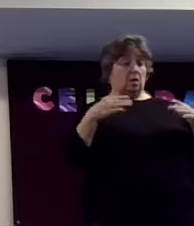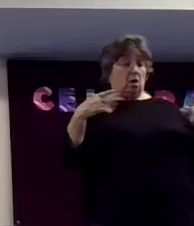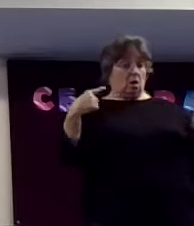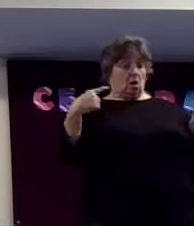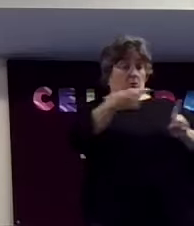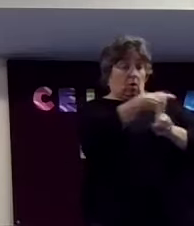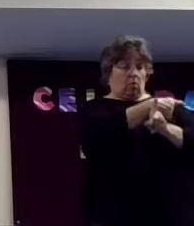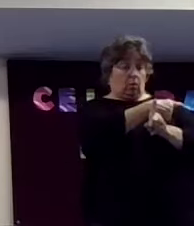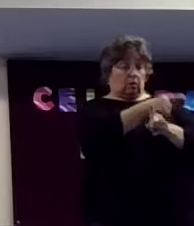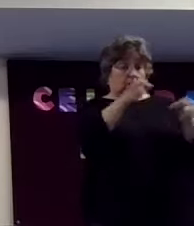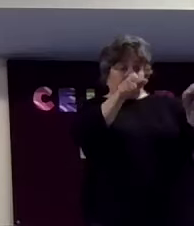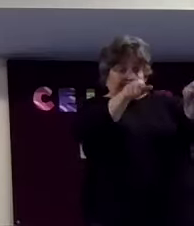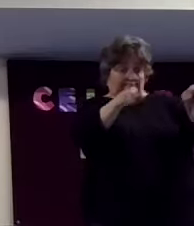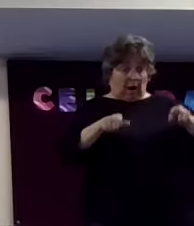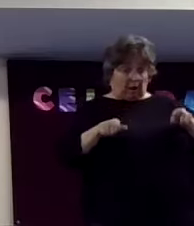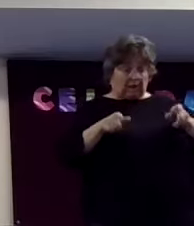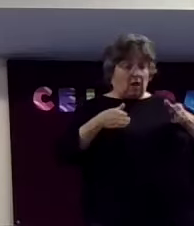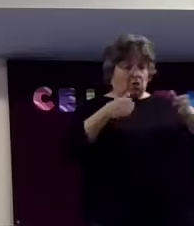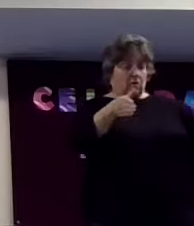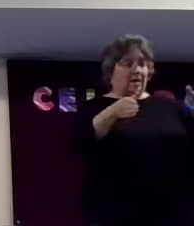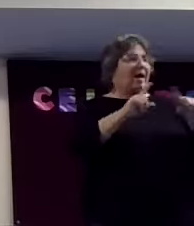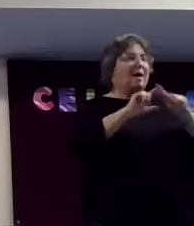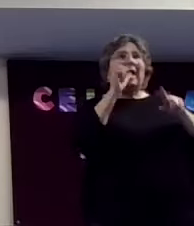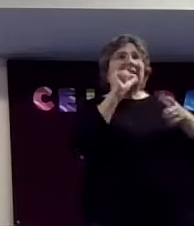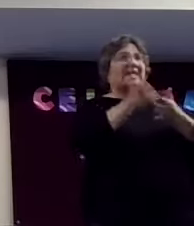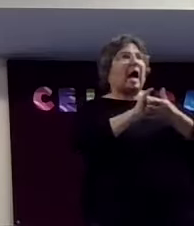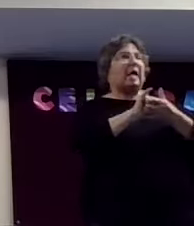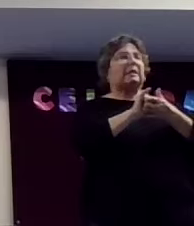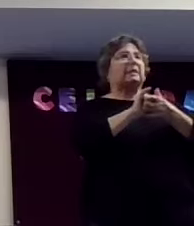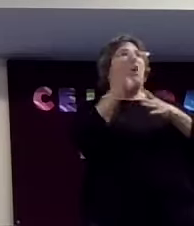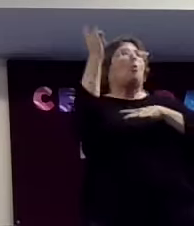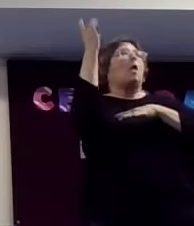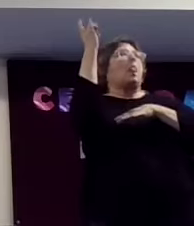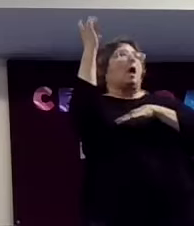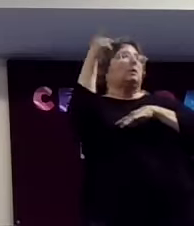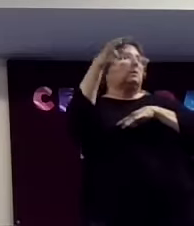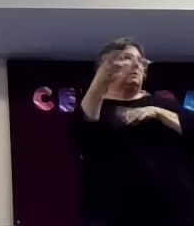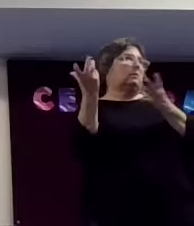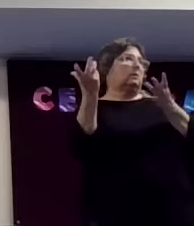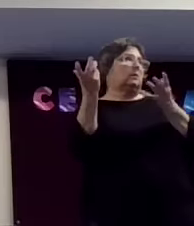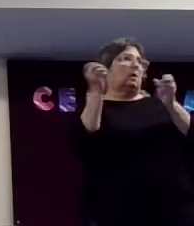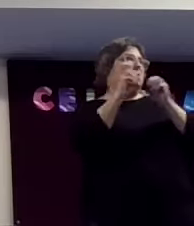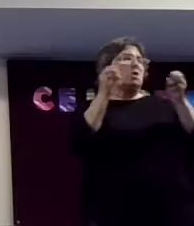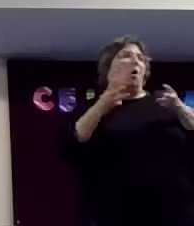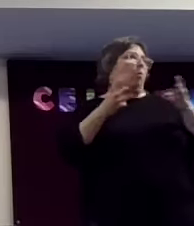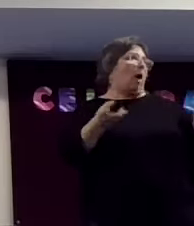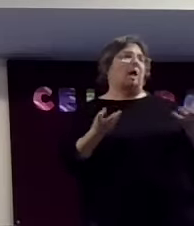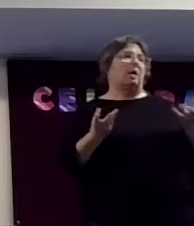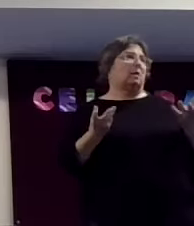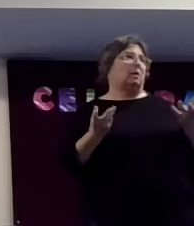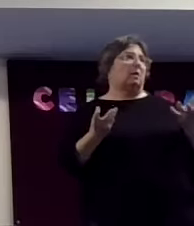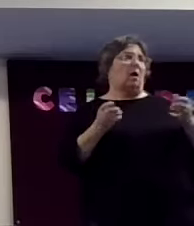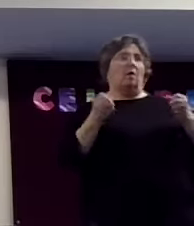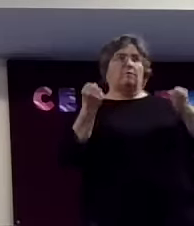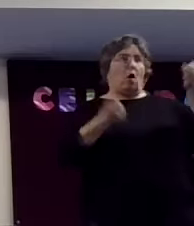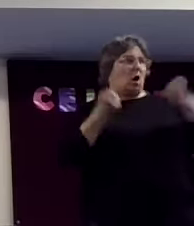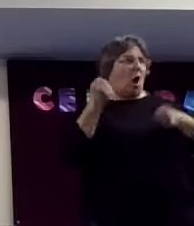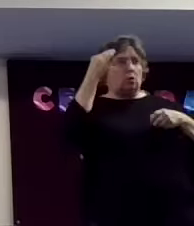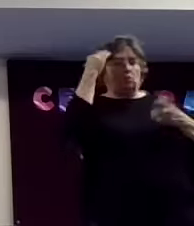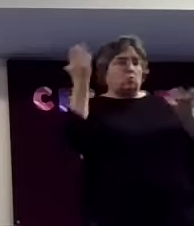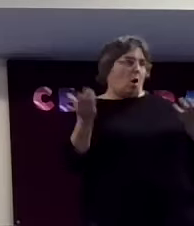that were marked in the street, but these were not at signaled intersections. So there was no way for a car